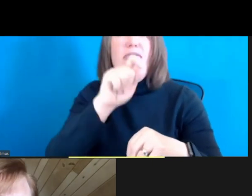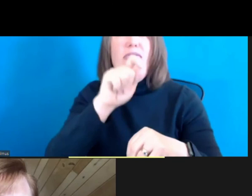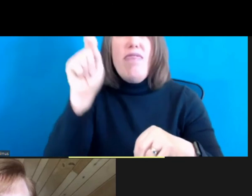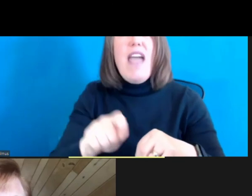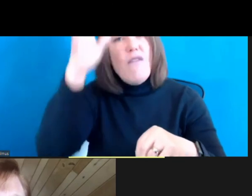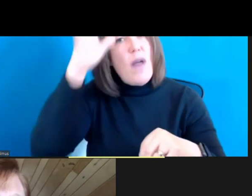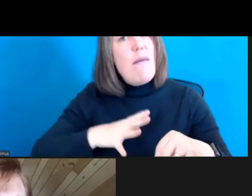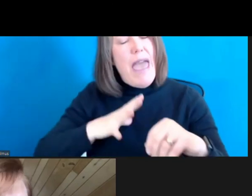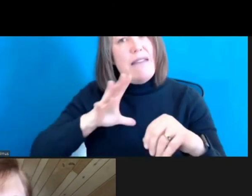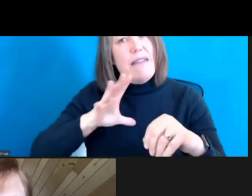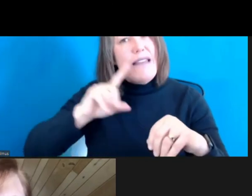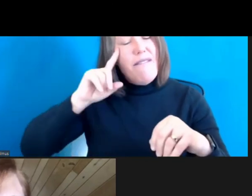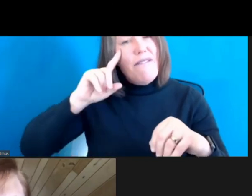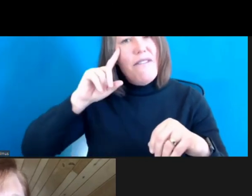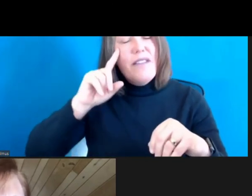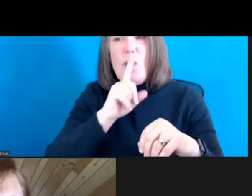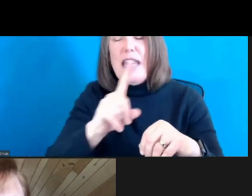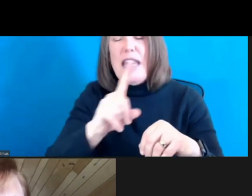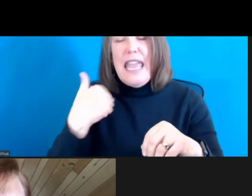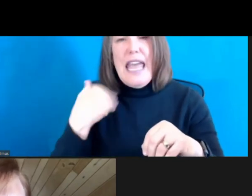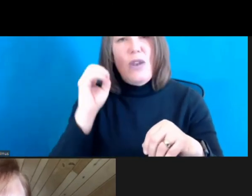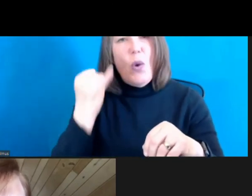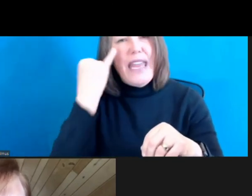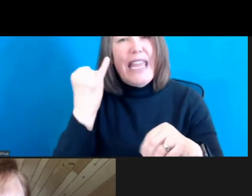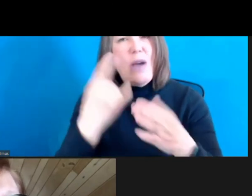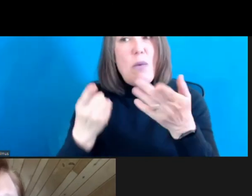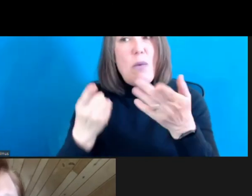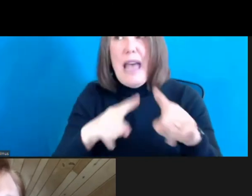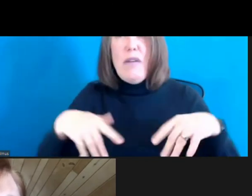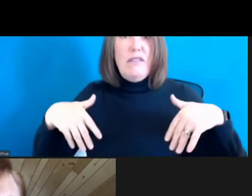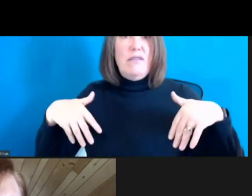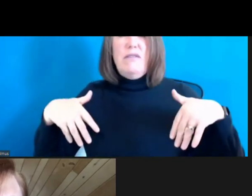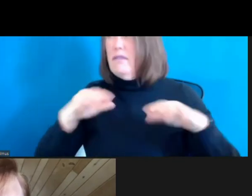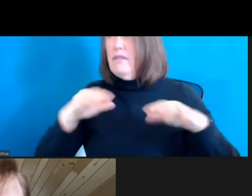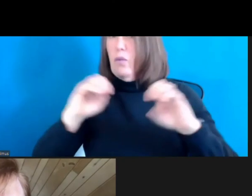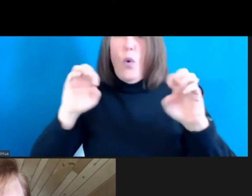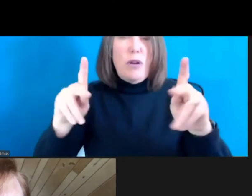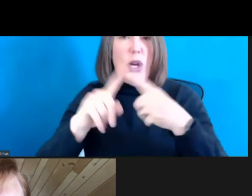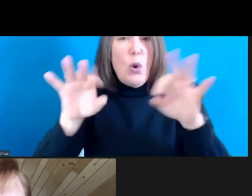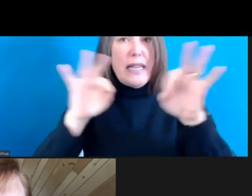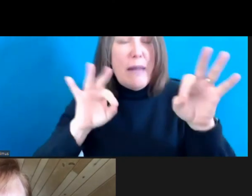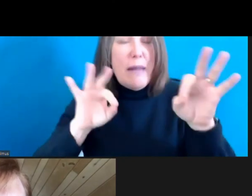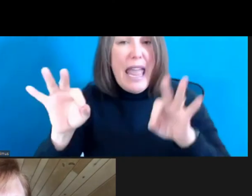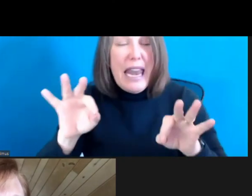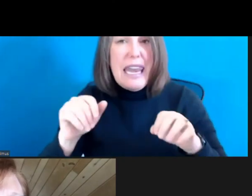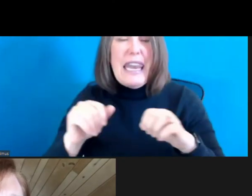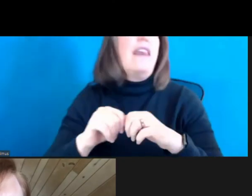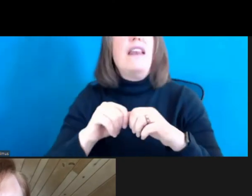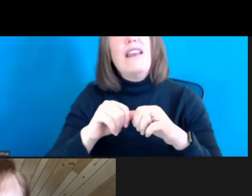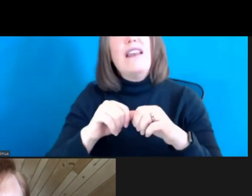who was deaf really had no idea what was happening, did not have an opportunity to explain himself,